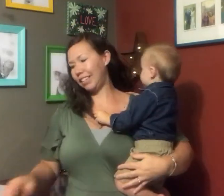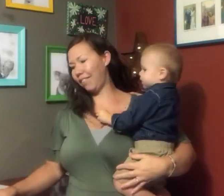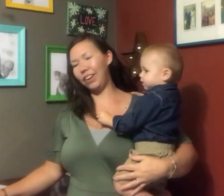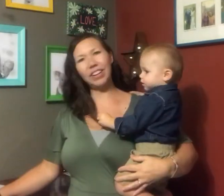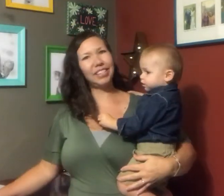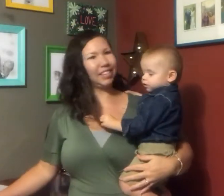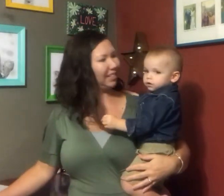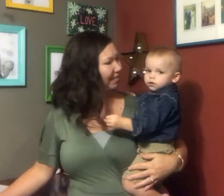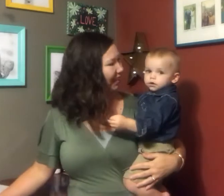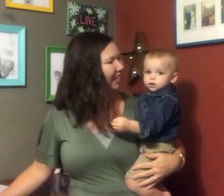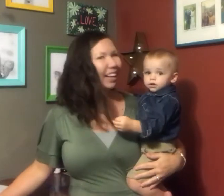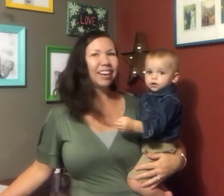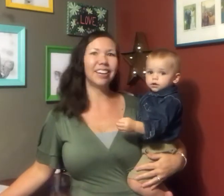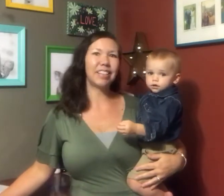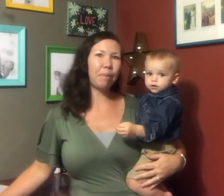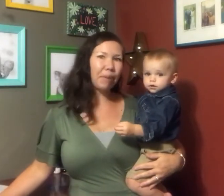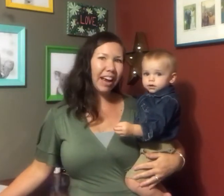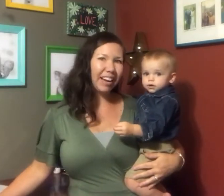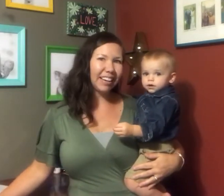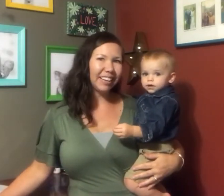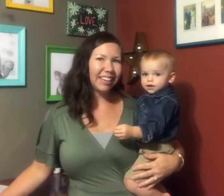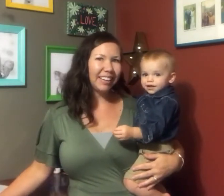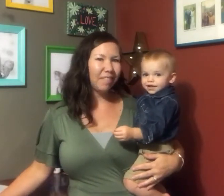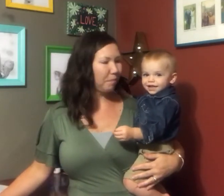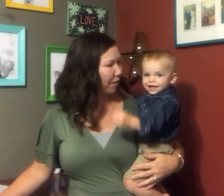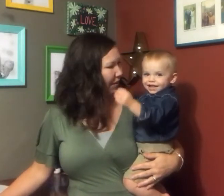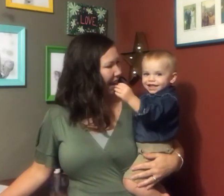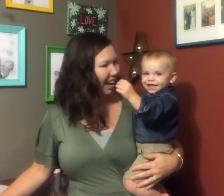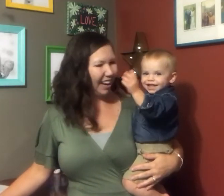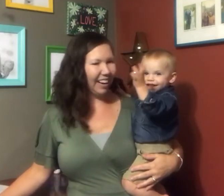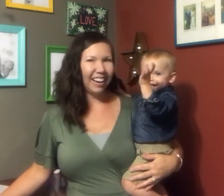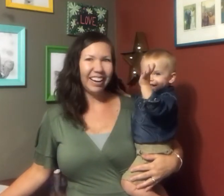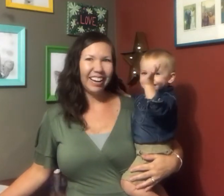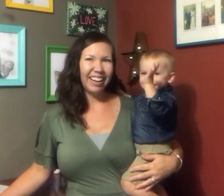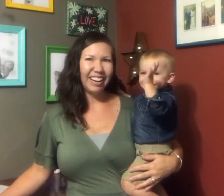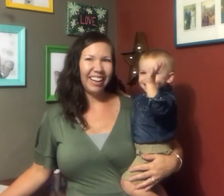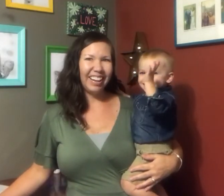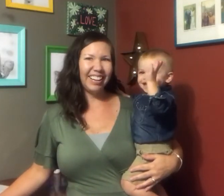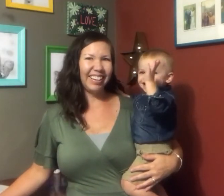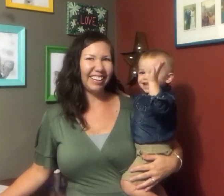have any questions. We'll see you later. Say bye-bye. Bye-bye.